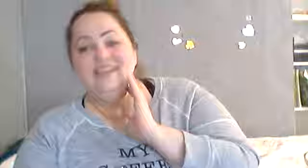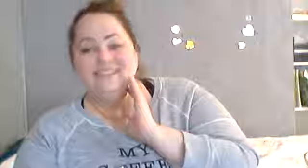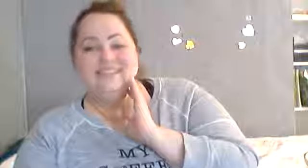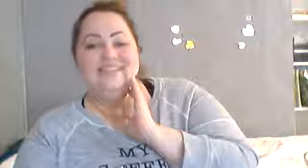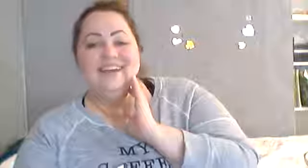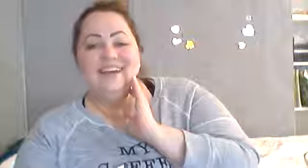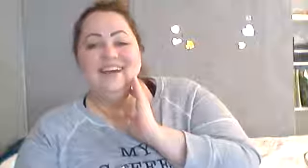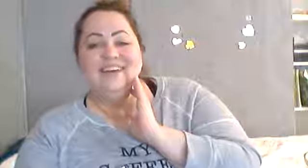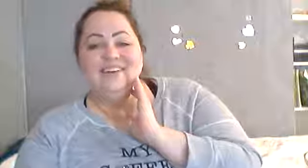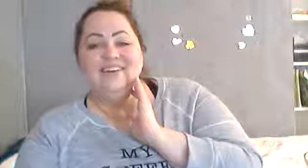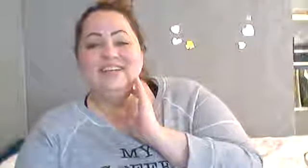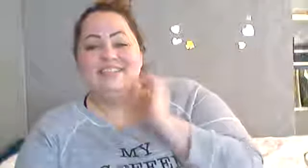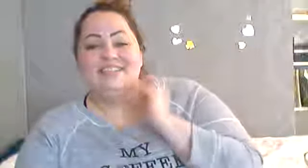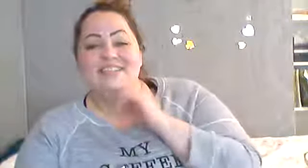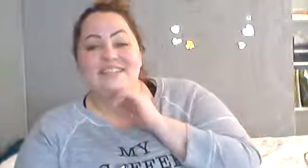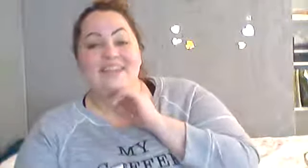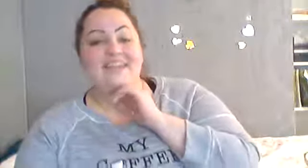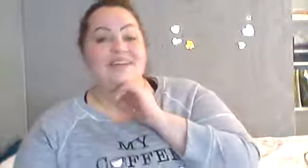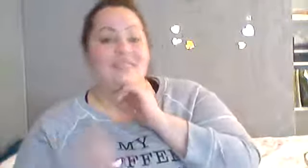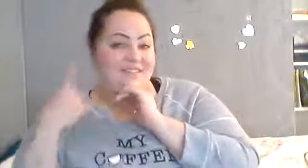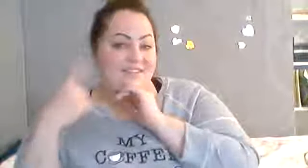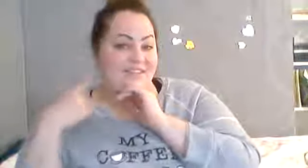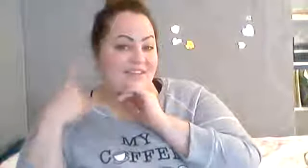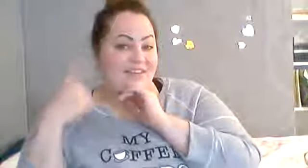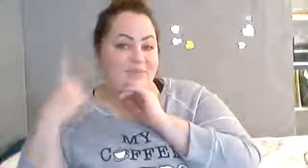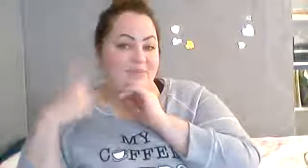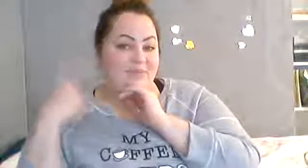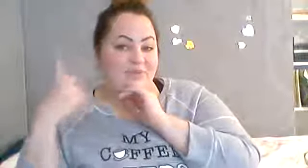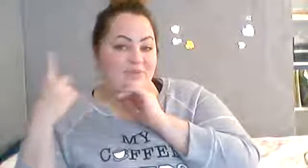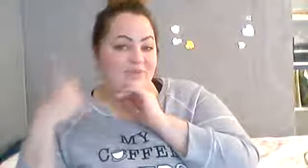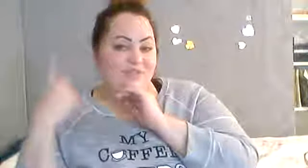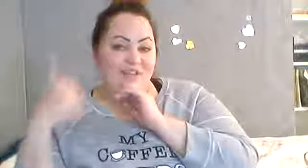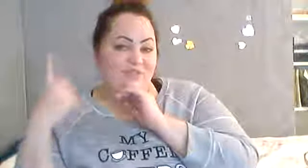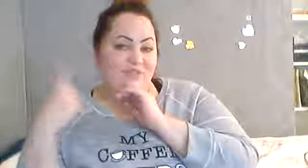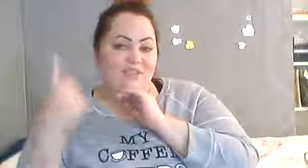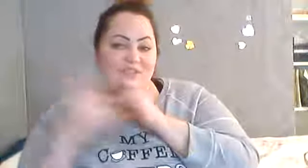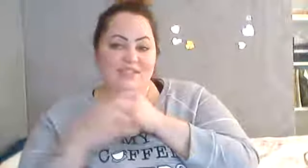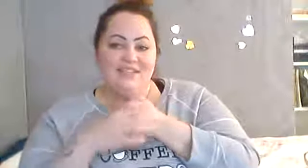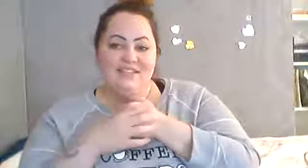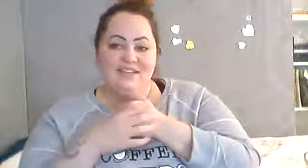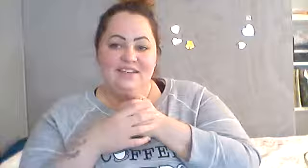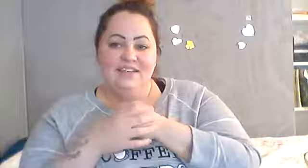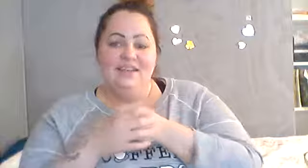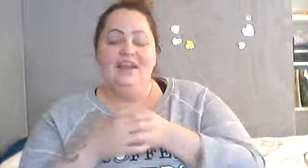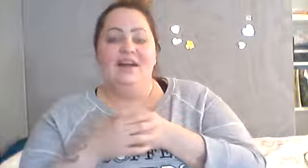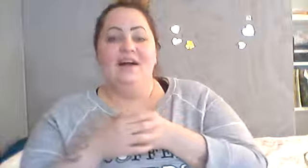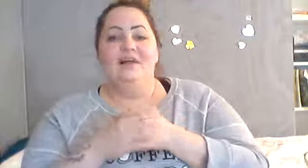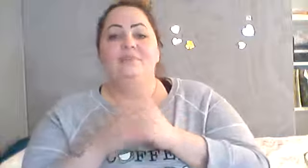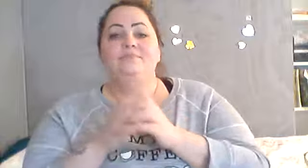Yes, crazy is a sign that hearing people use. Everyone uses. Um,